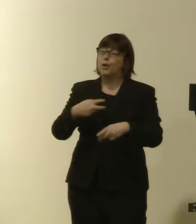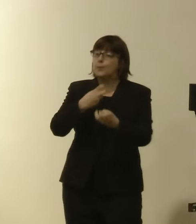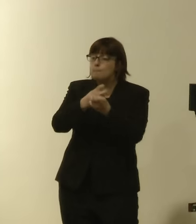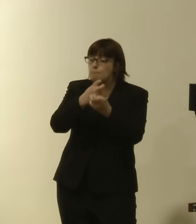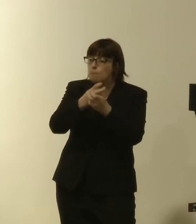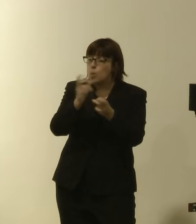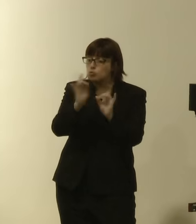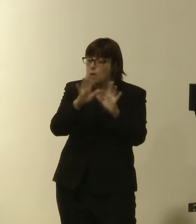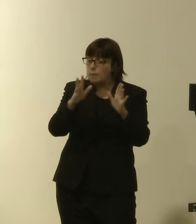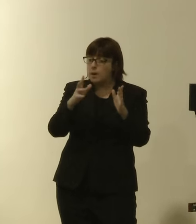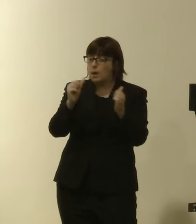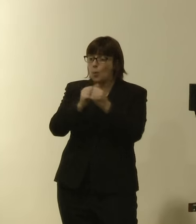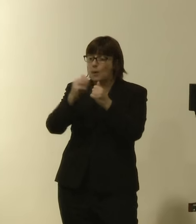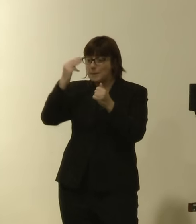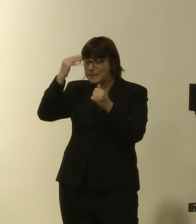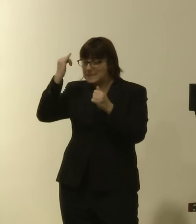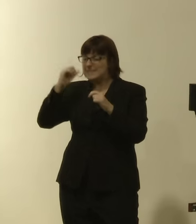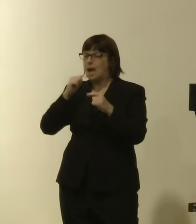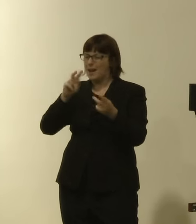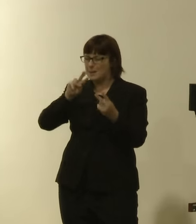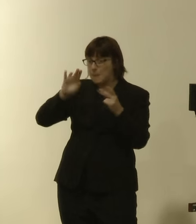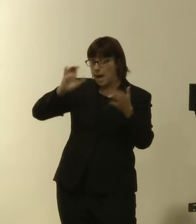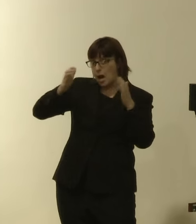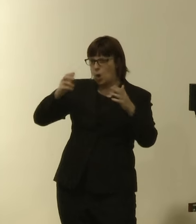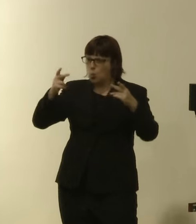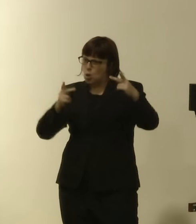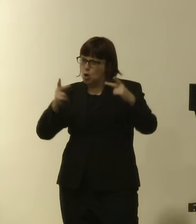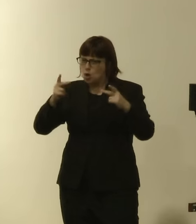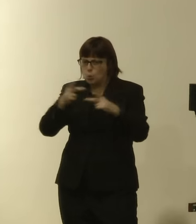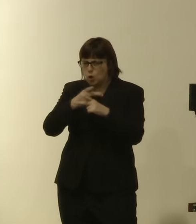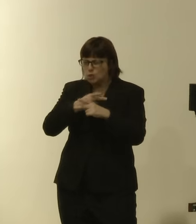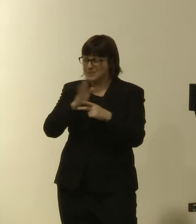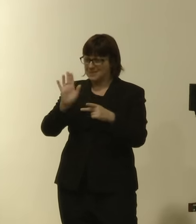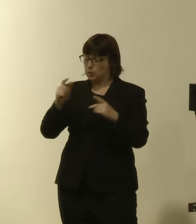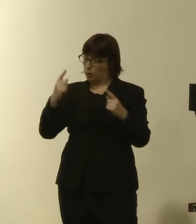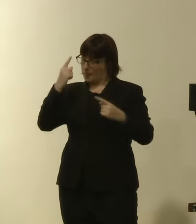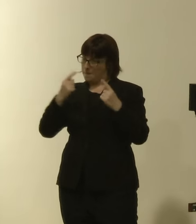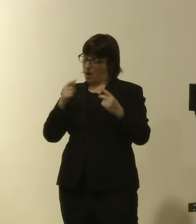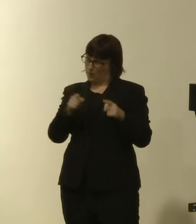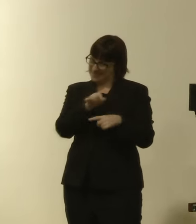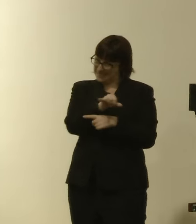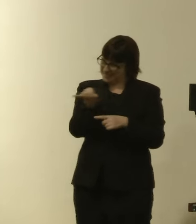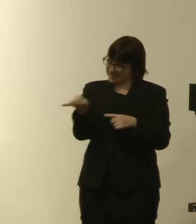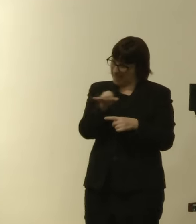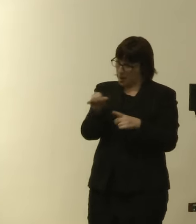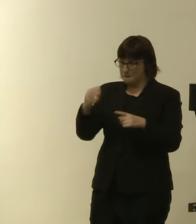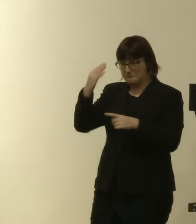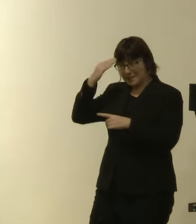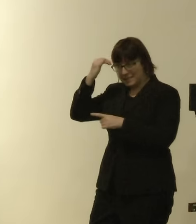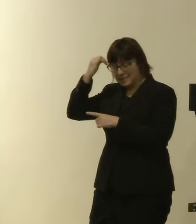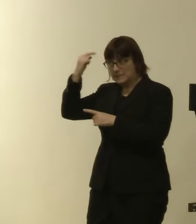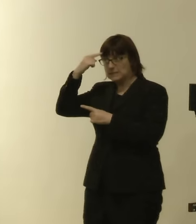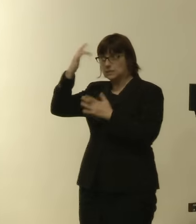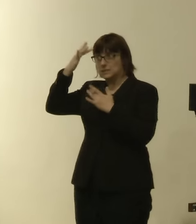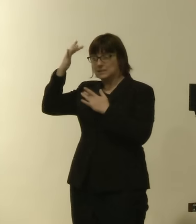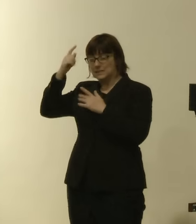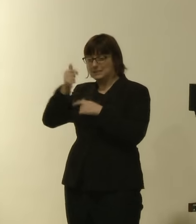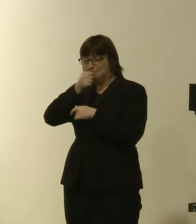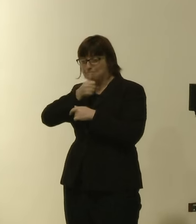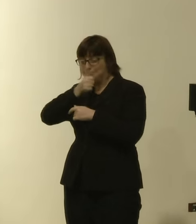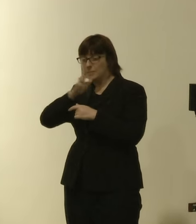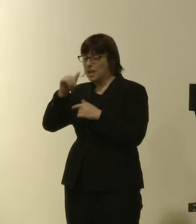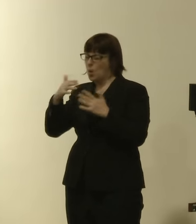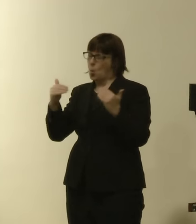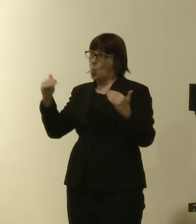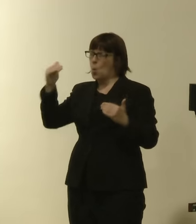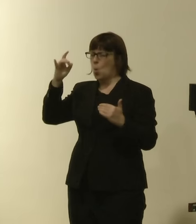mental illness, not in an either-or way, but then mental illness, that kind of trauma is going to